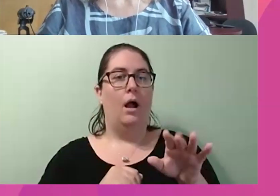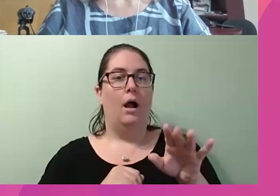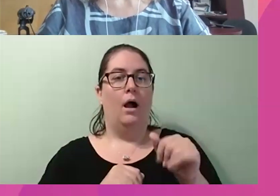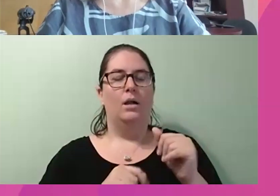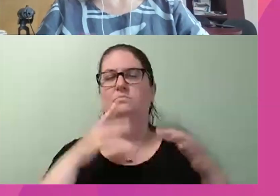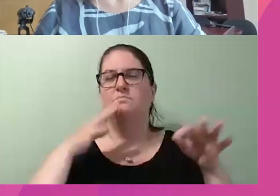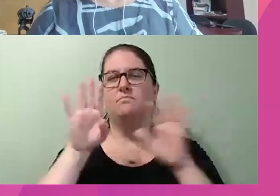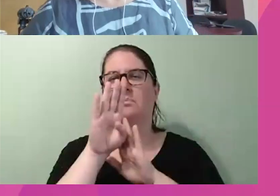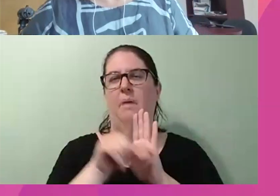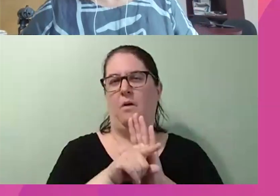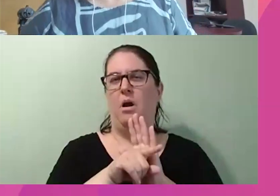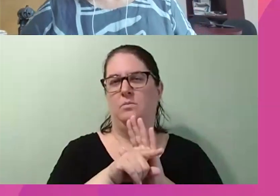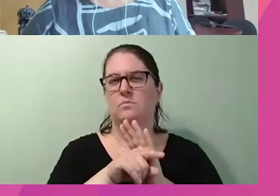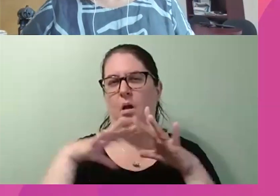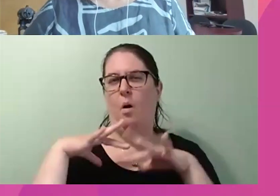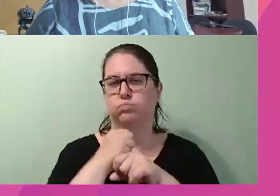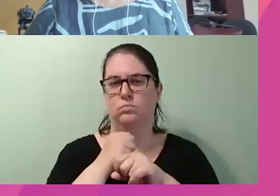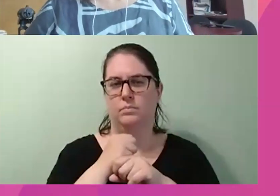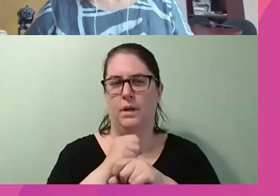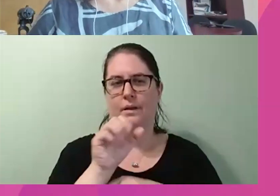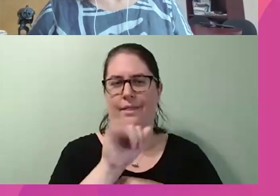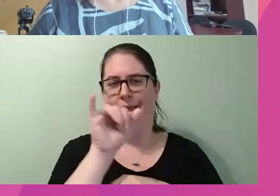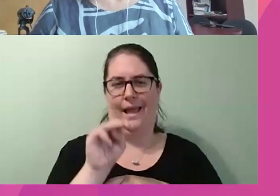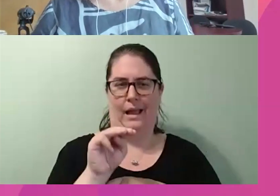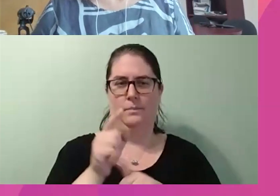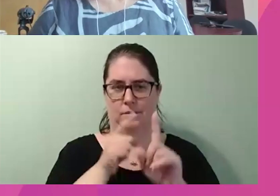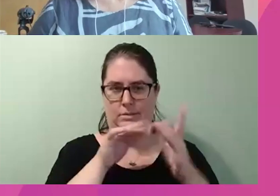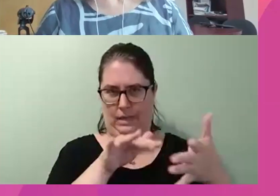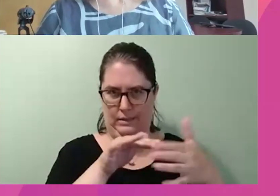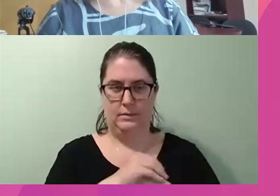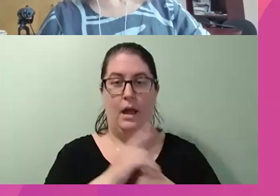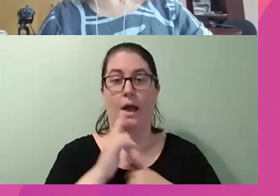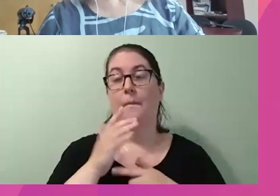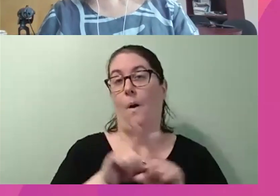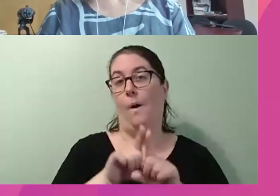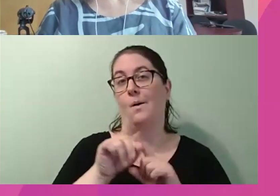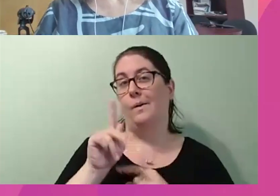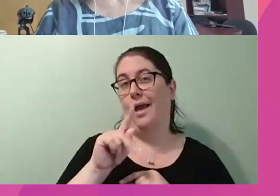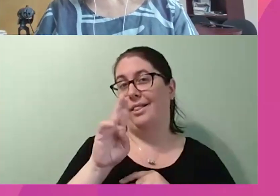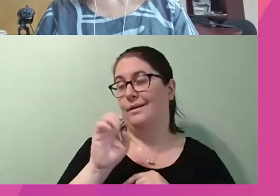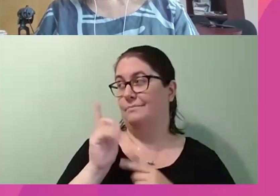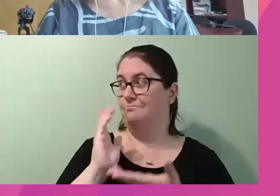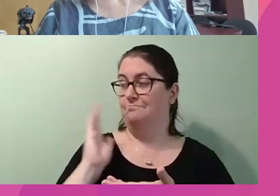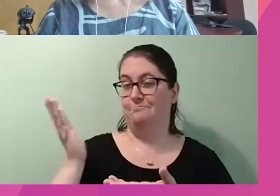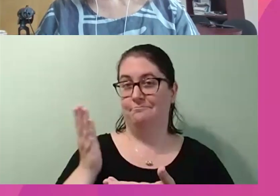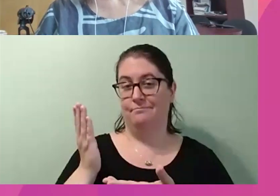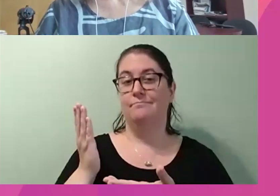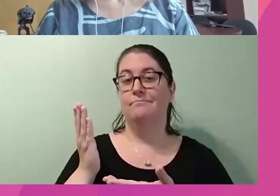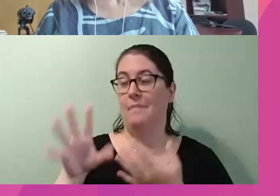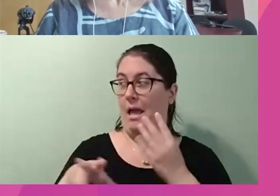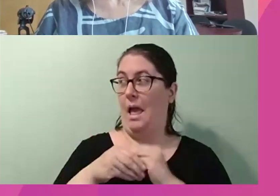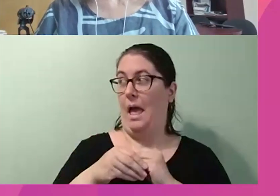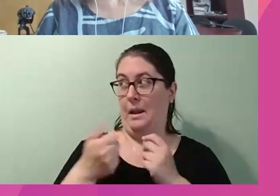of background for a few minutes about the AIM study. And I welcome my colleague Kathleen Allen to contribute some